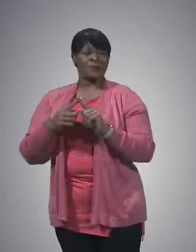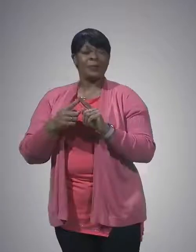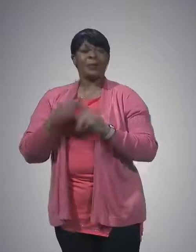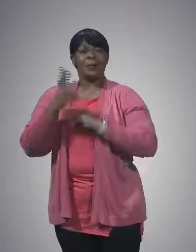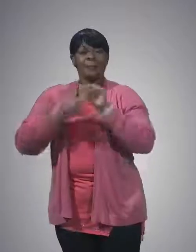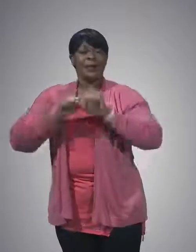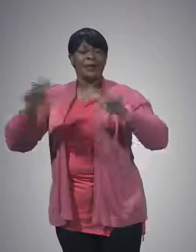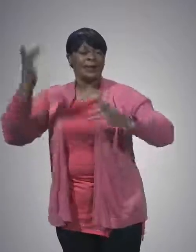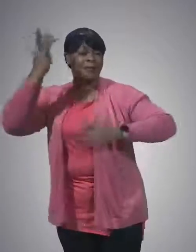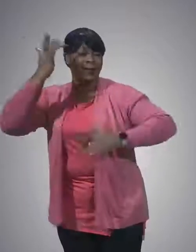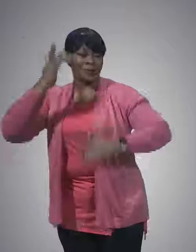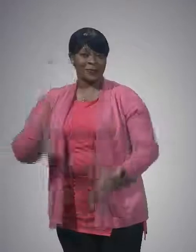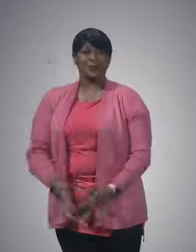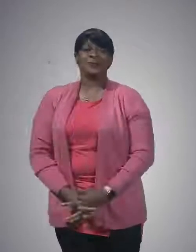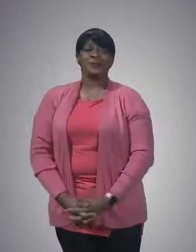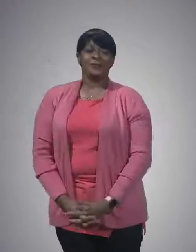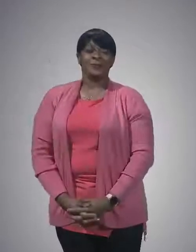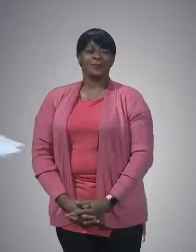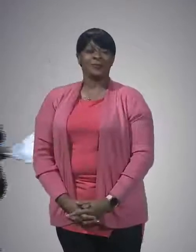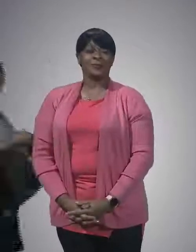pandemic.